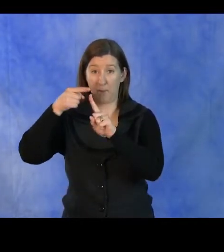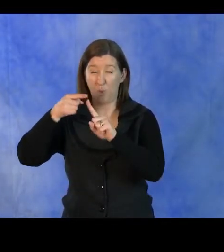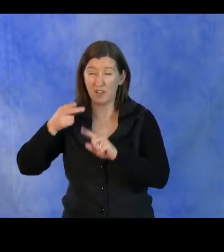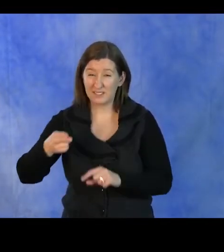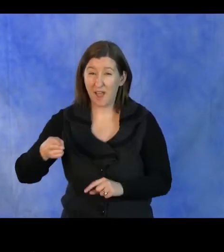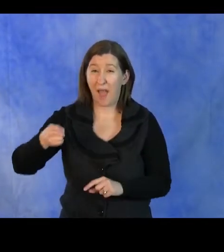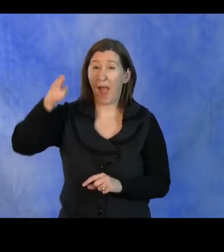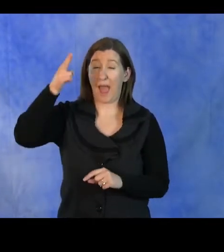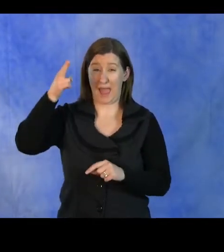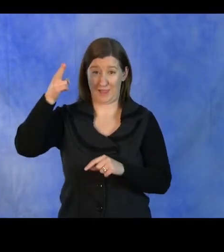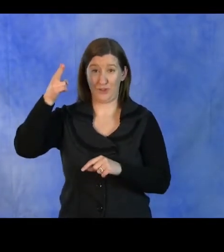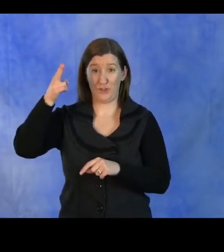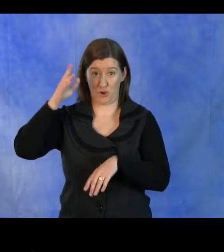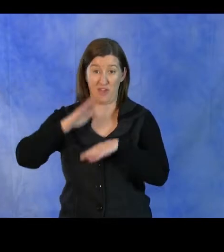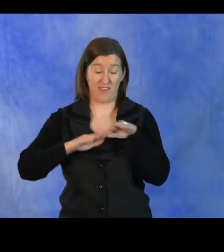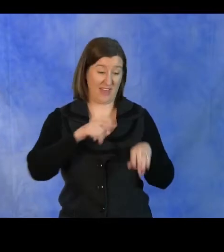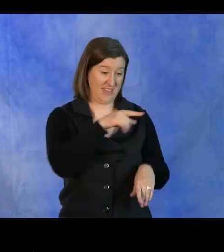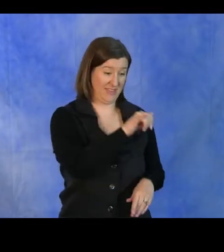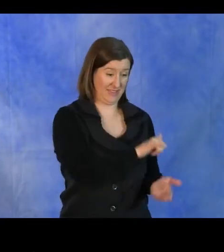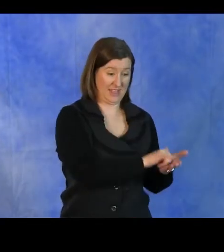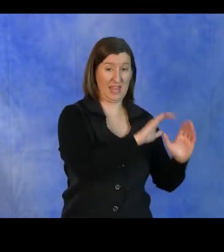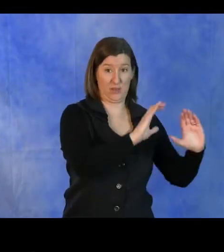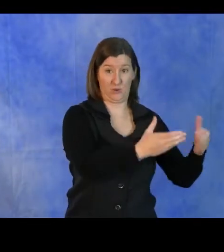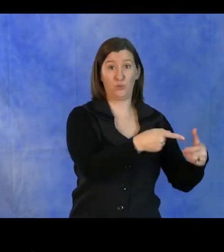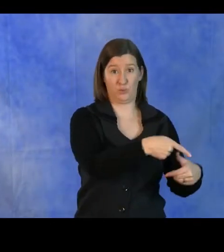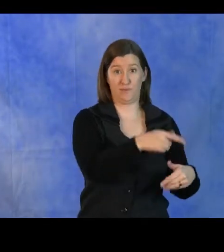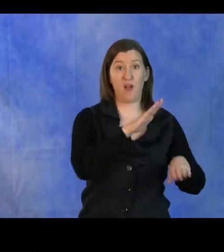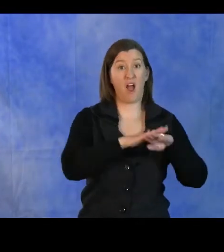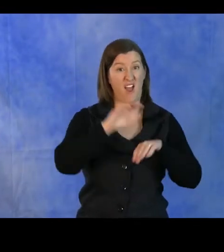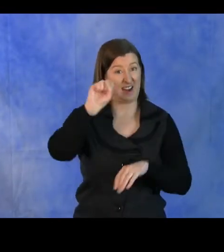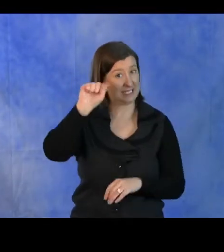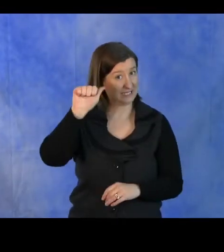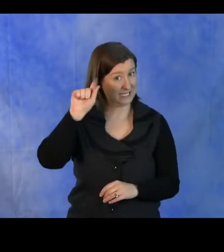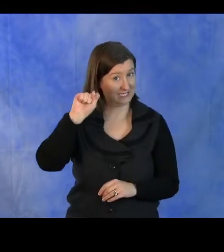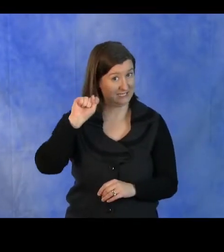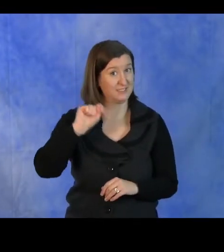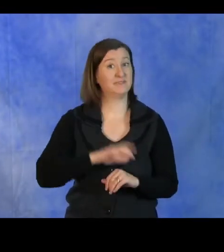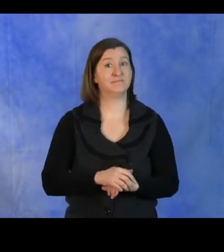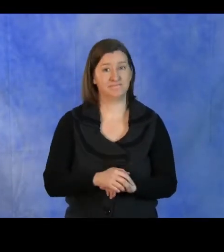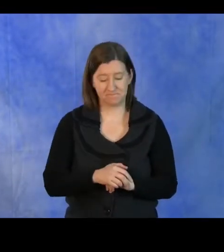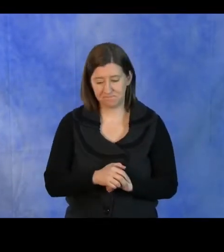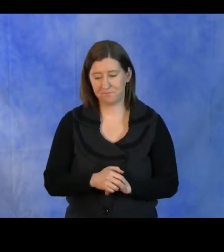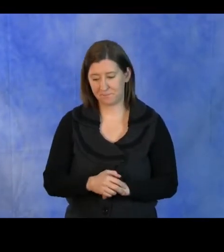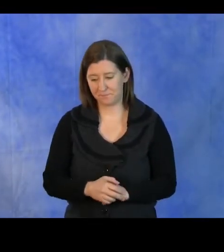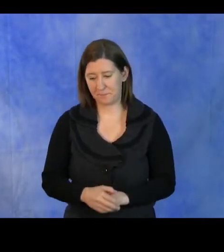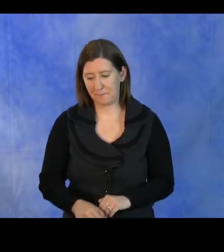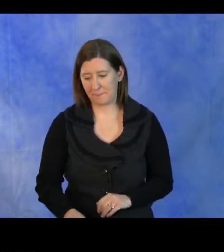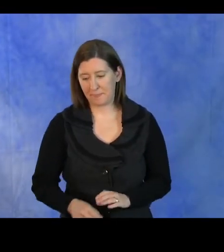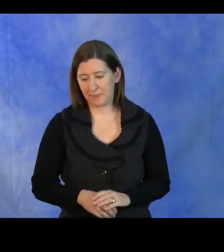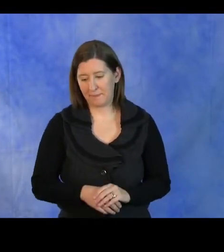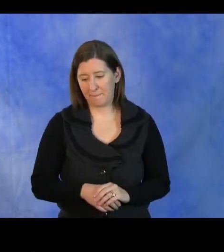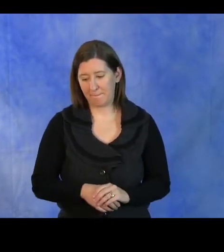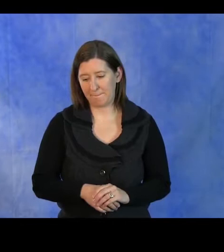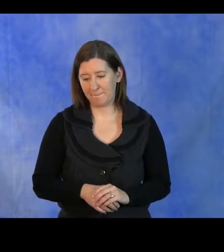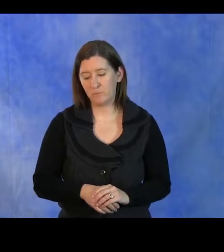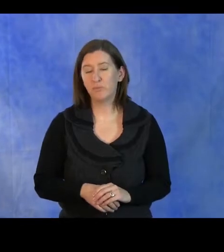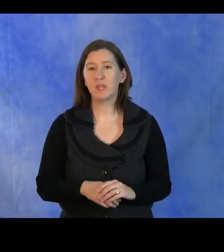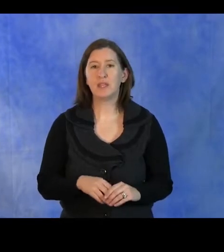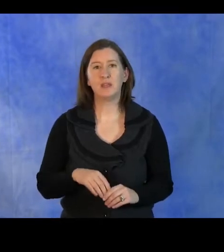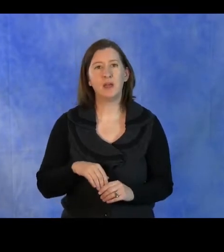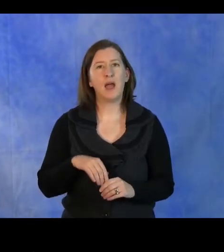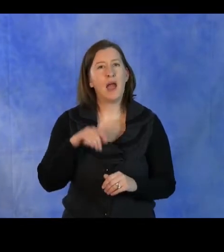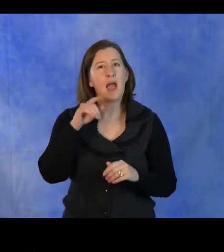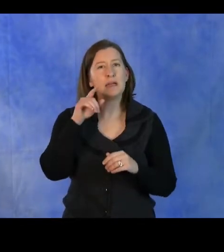of 120 points higher than the group that didn't have the inhibitory control on the